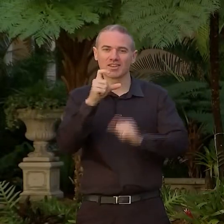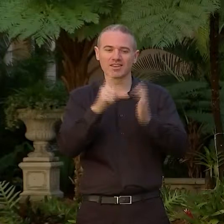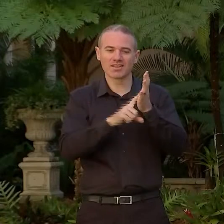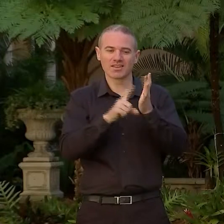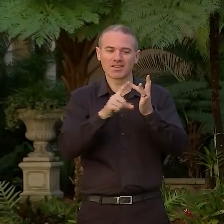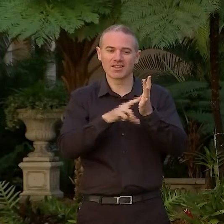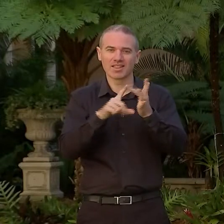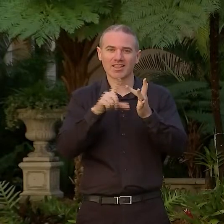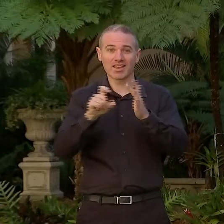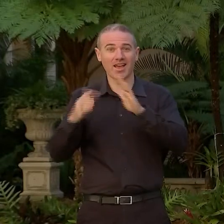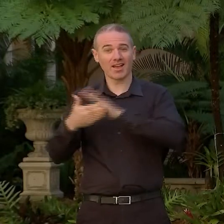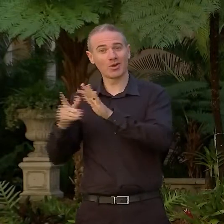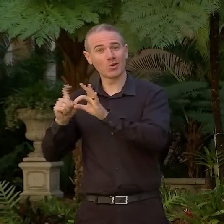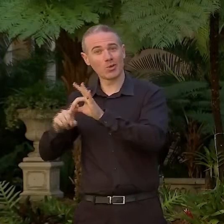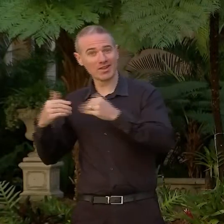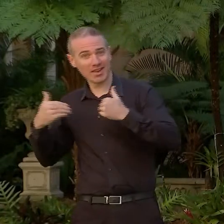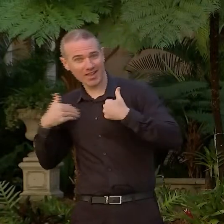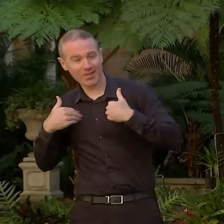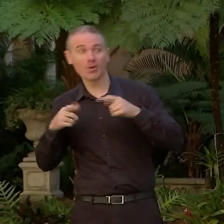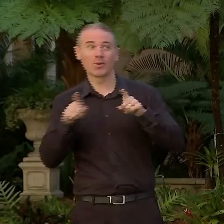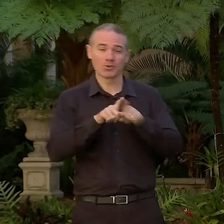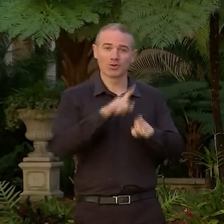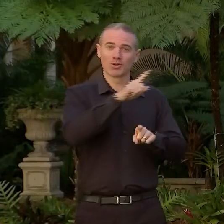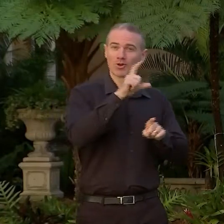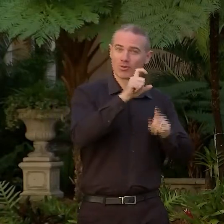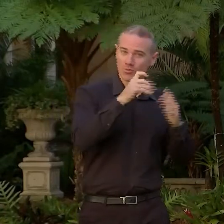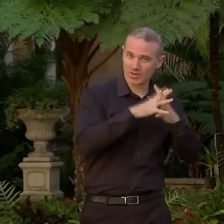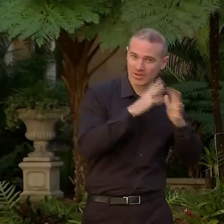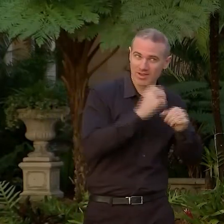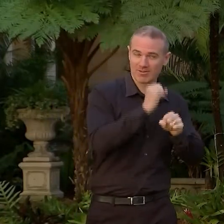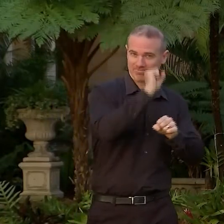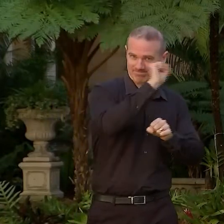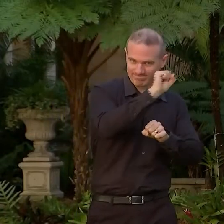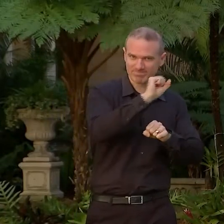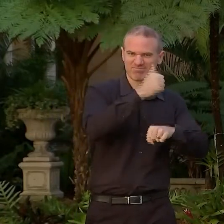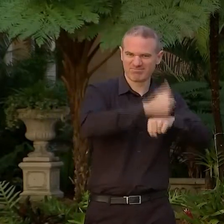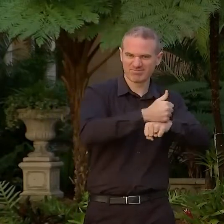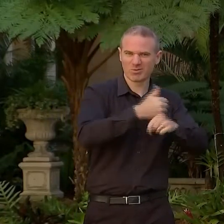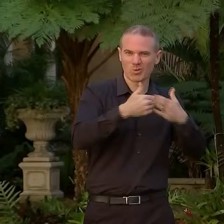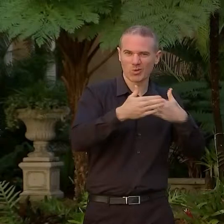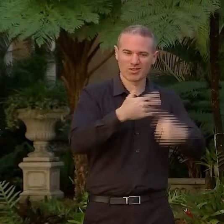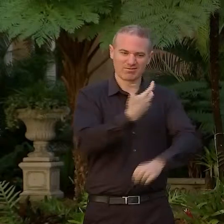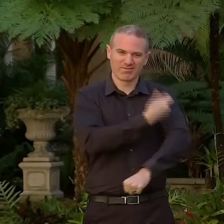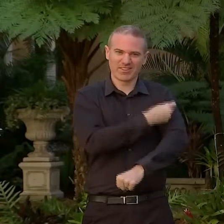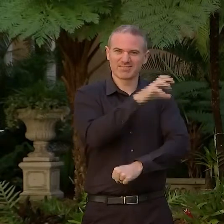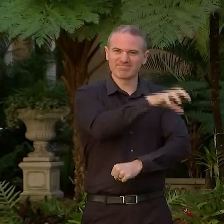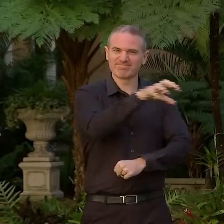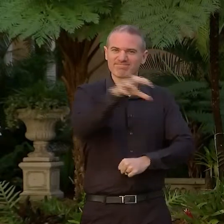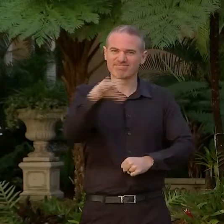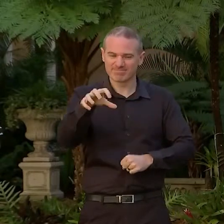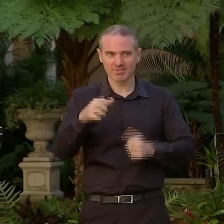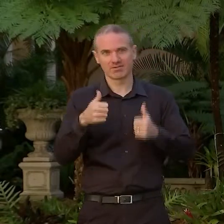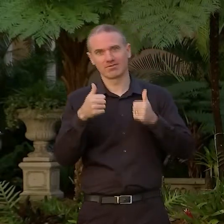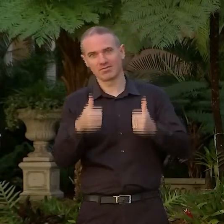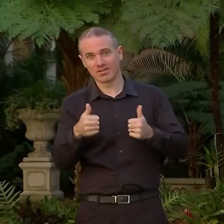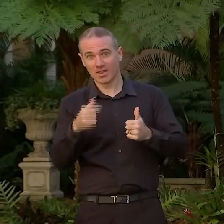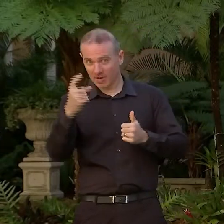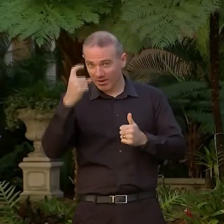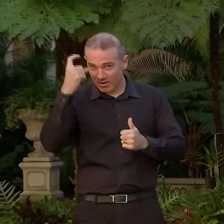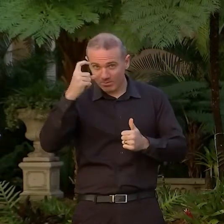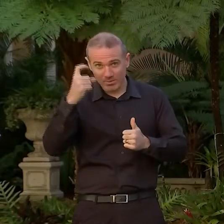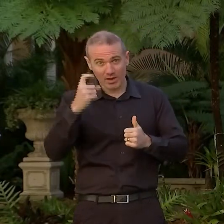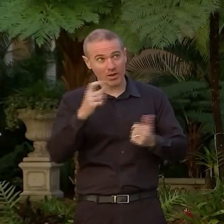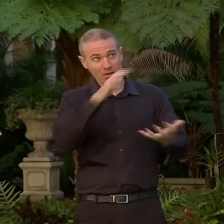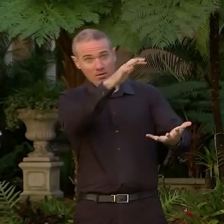clinics and our GPs for the great work they're doing. Think of what we're going to be able to do once we get the extra vaccine and the pharmacies